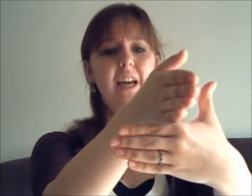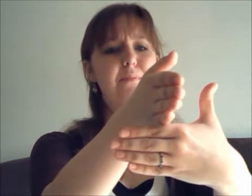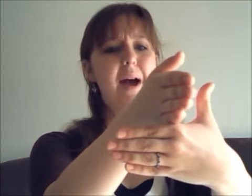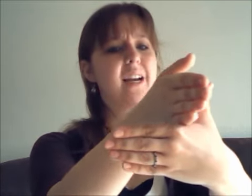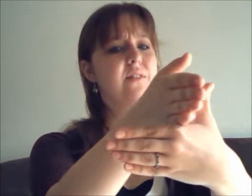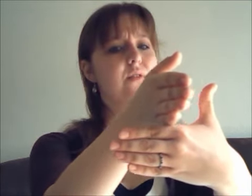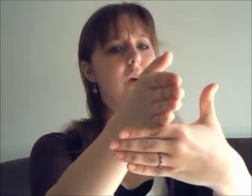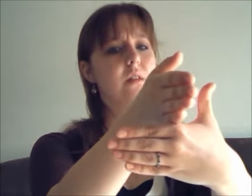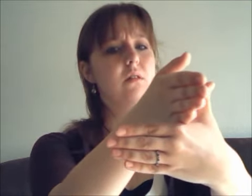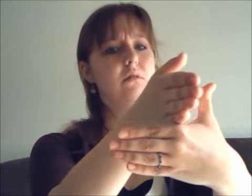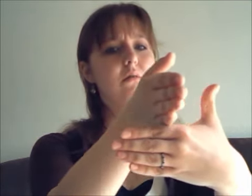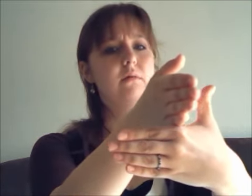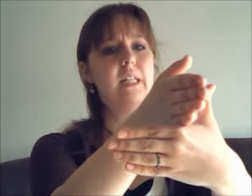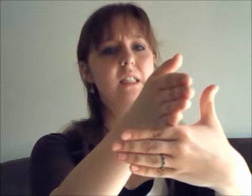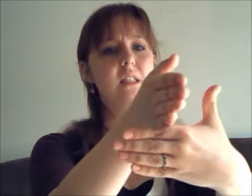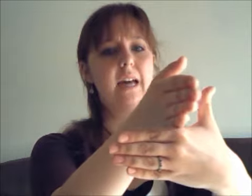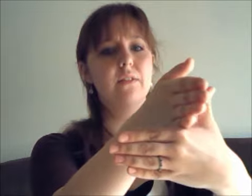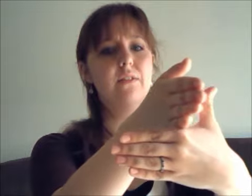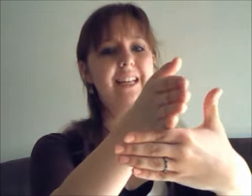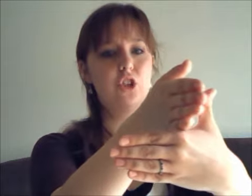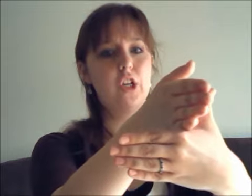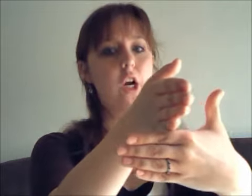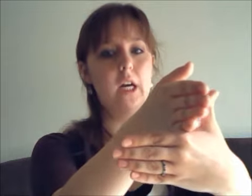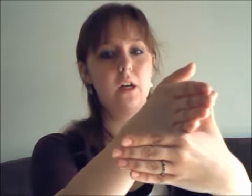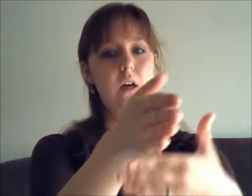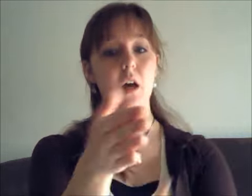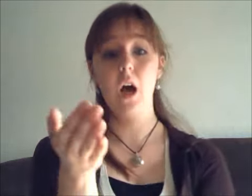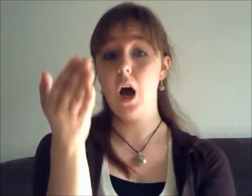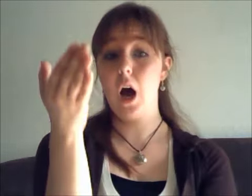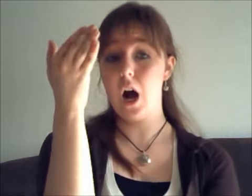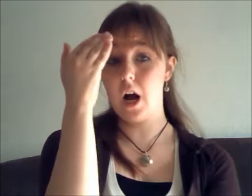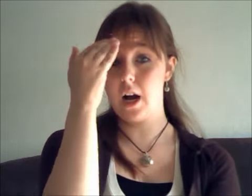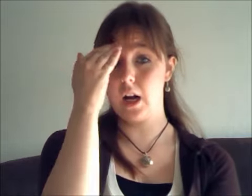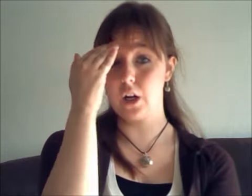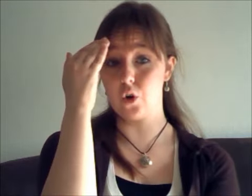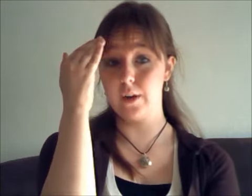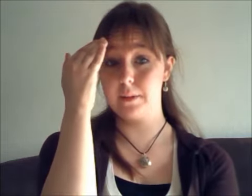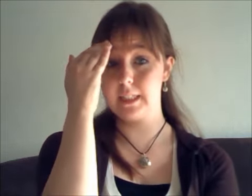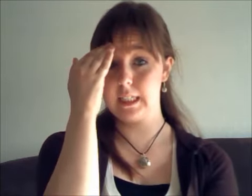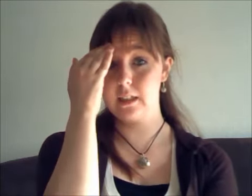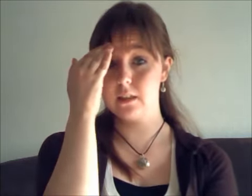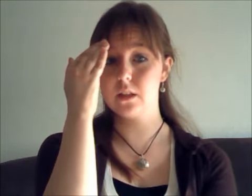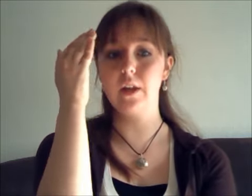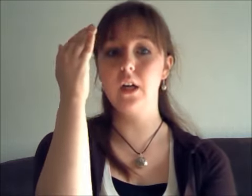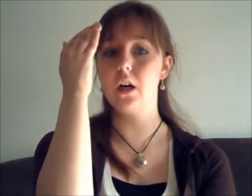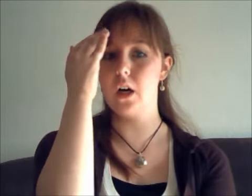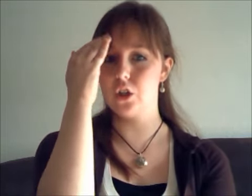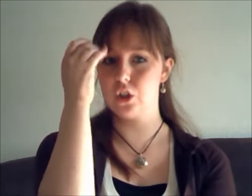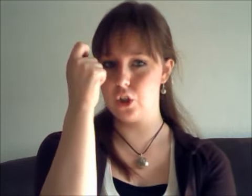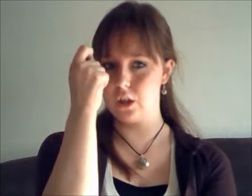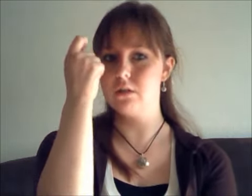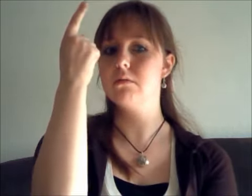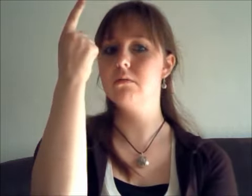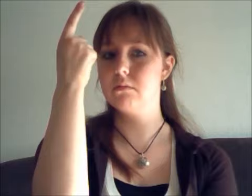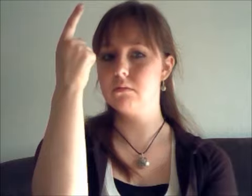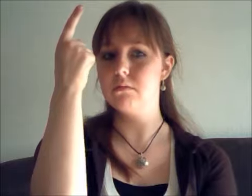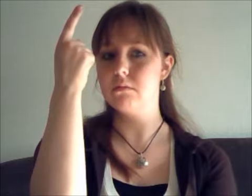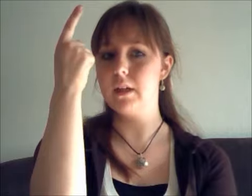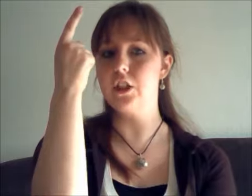back and forth. And that's kind of like sharing. A crimson, so they understood each